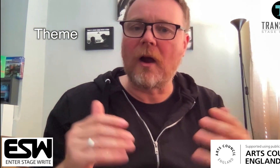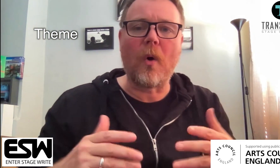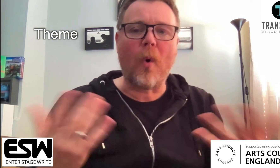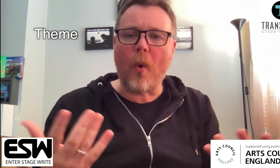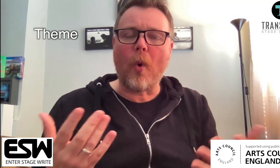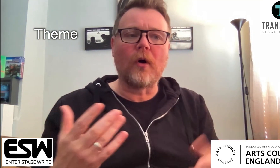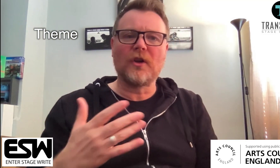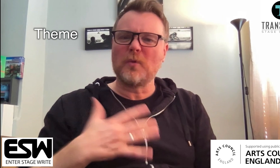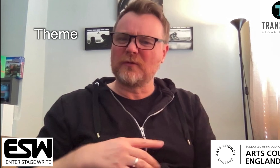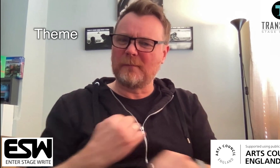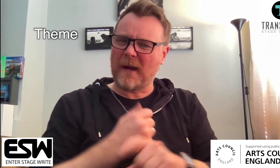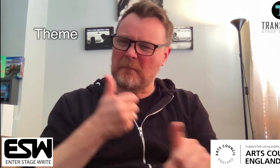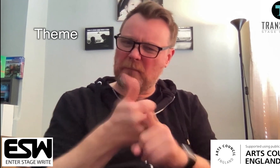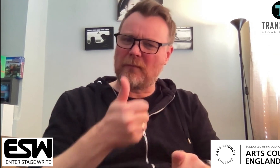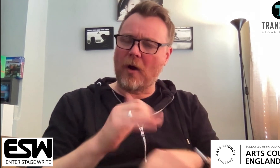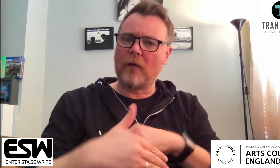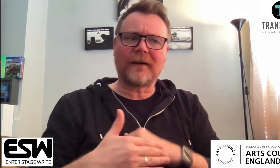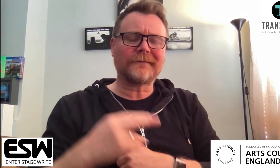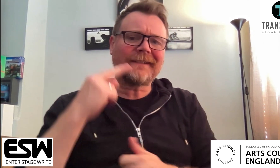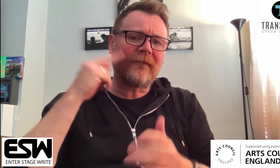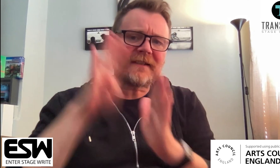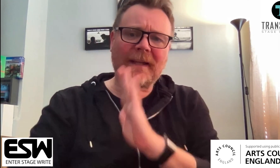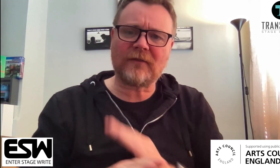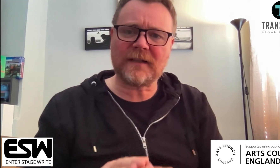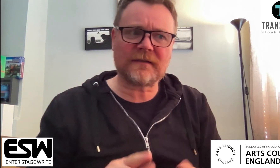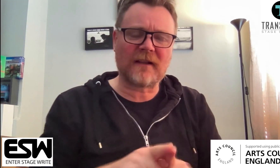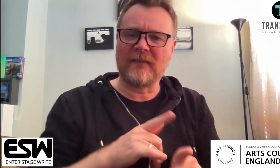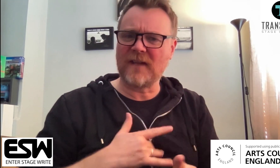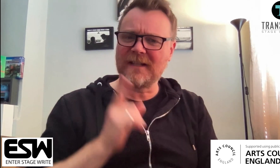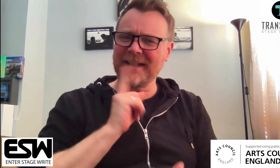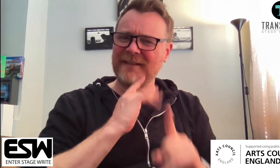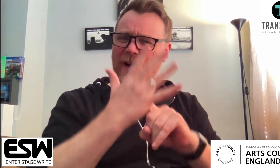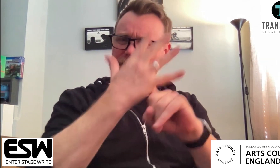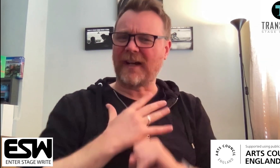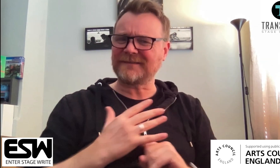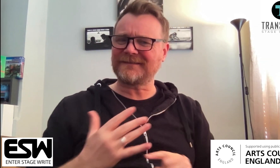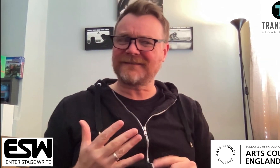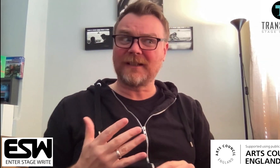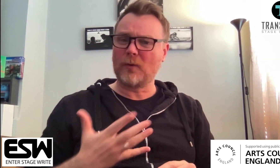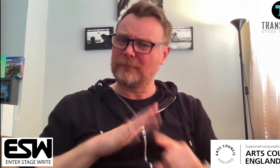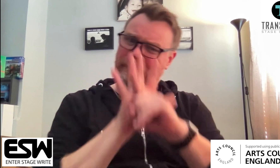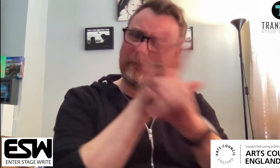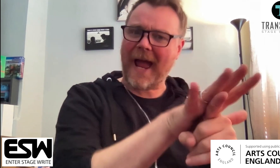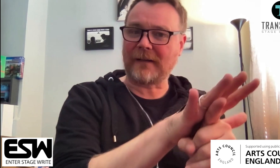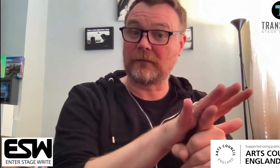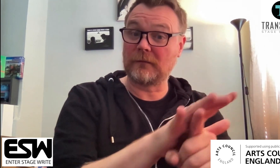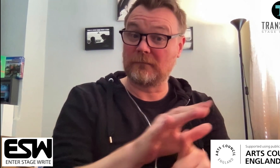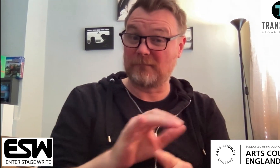the hero tries to find some kind of fairness or judgment. Or you want to make a point about the deaf experience. What's